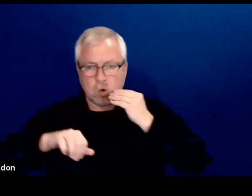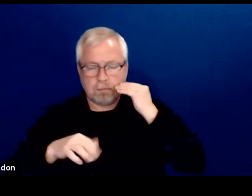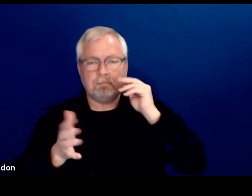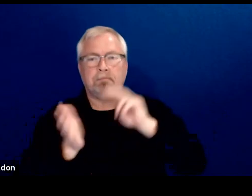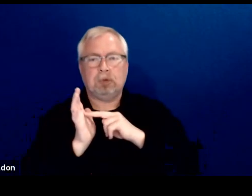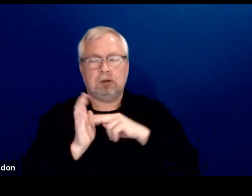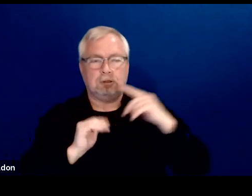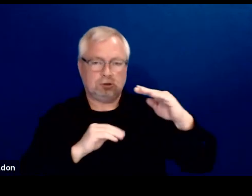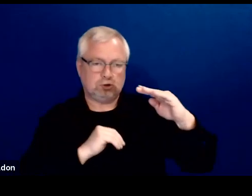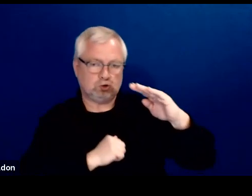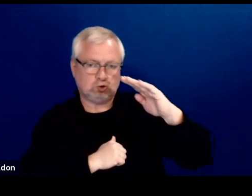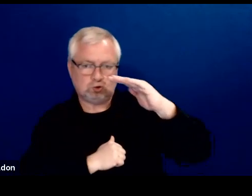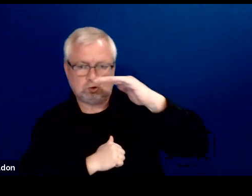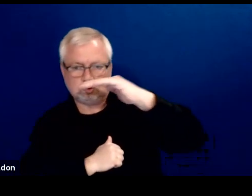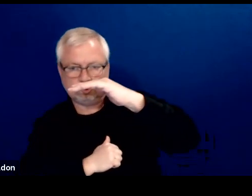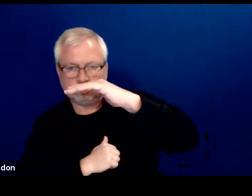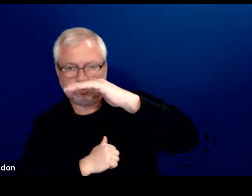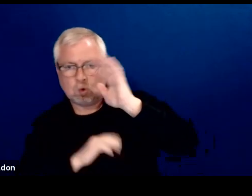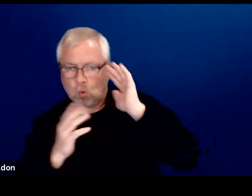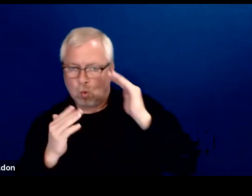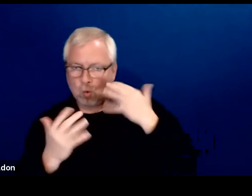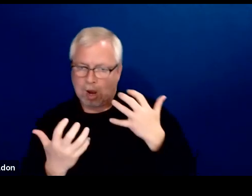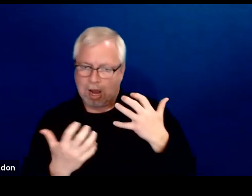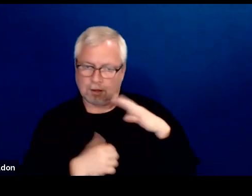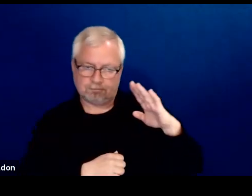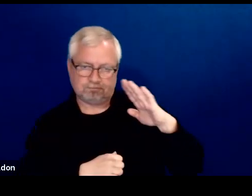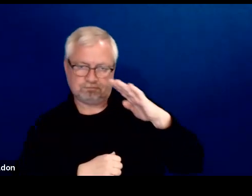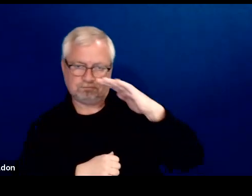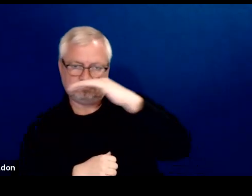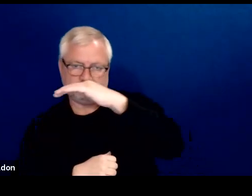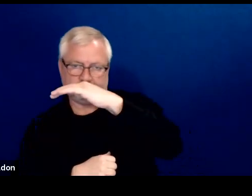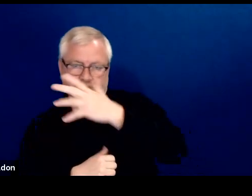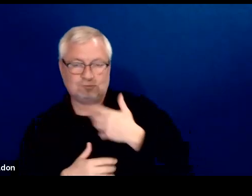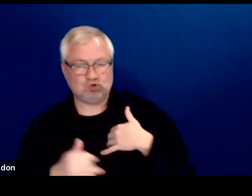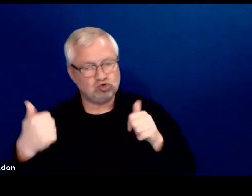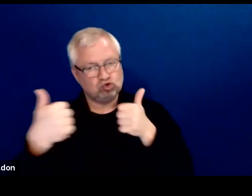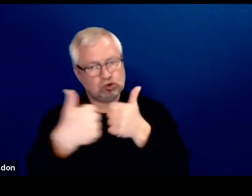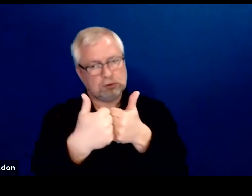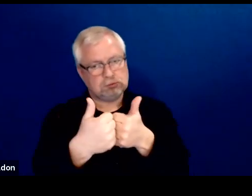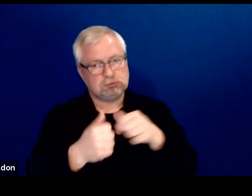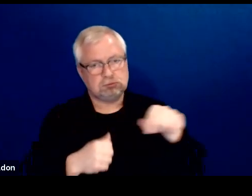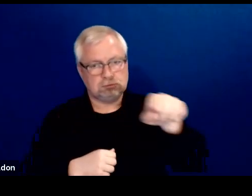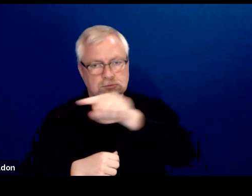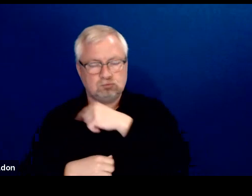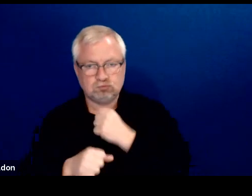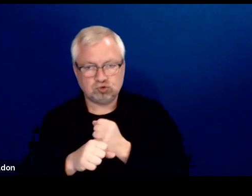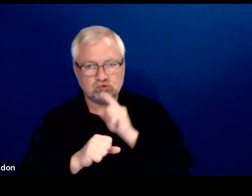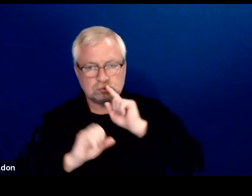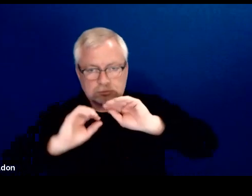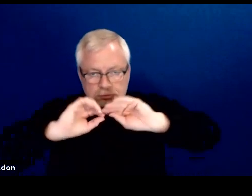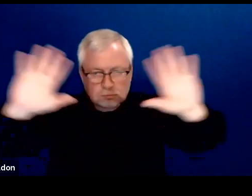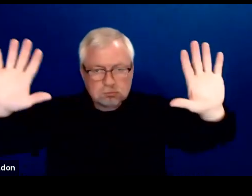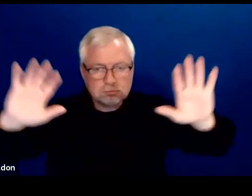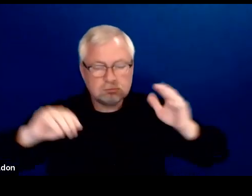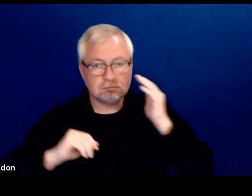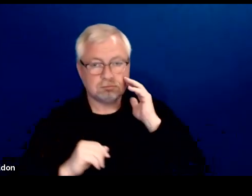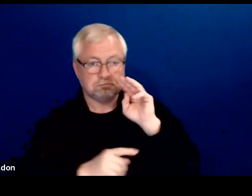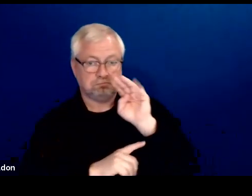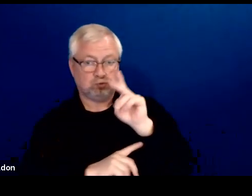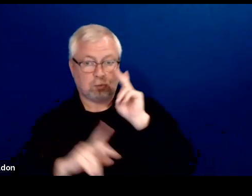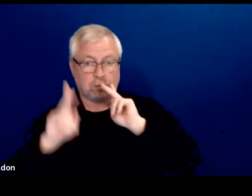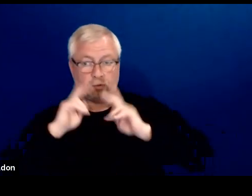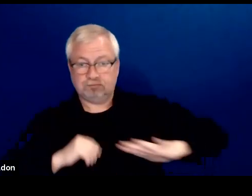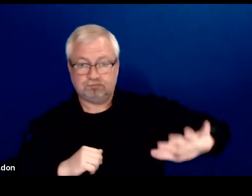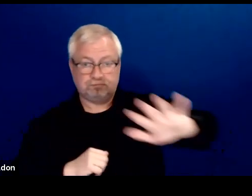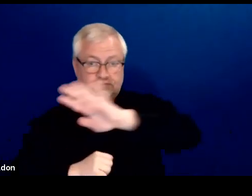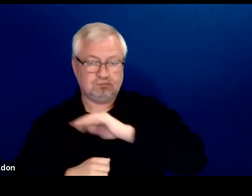challenges remain. I want to be very clear. I think there are reasons, Minnesotan, I fall into that optimist category on